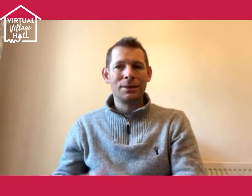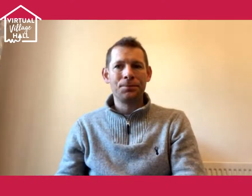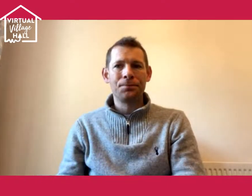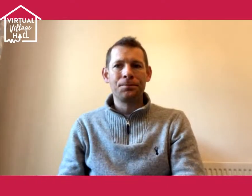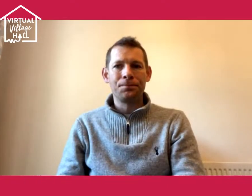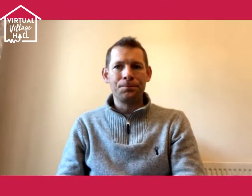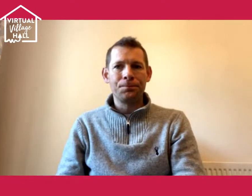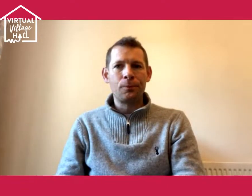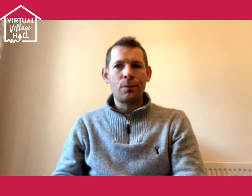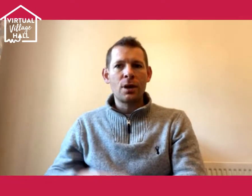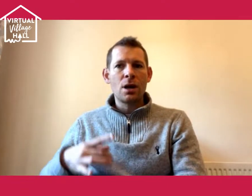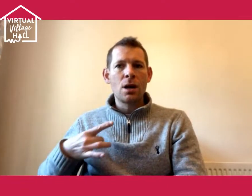white,